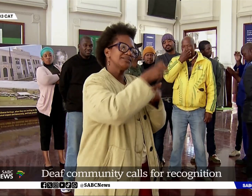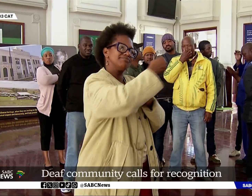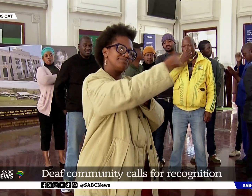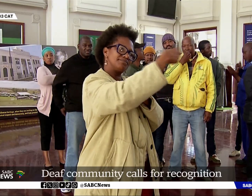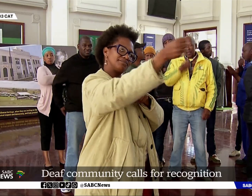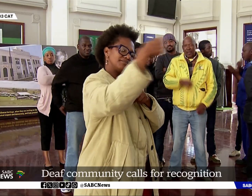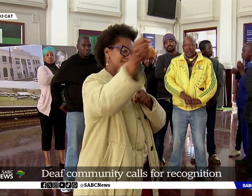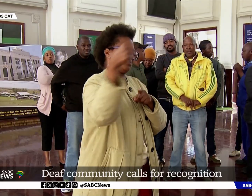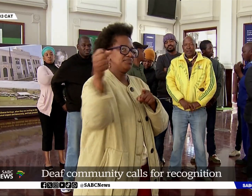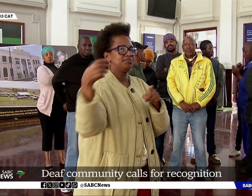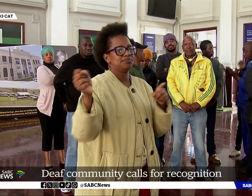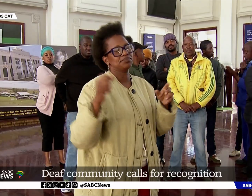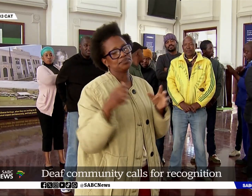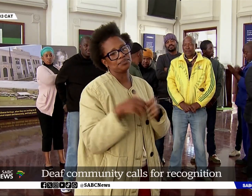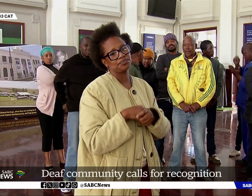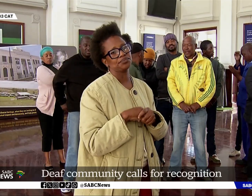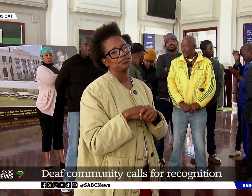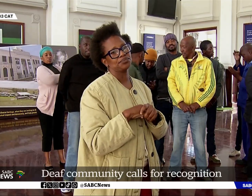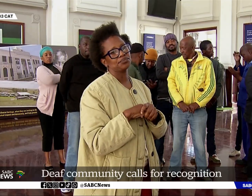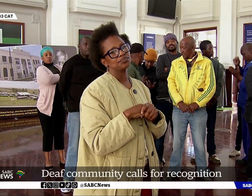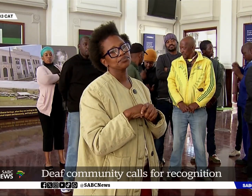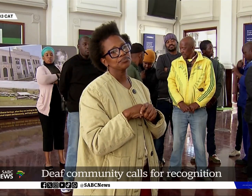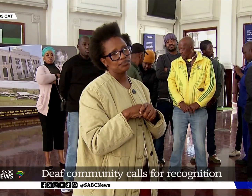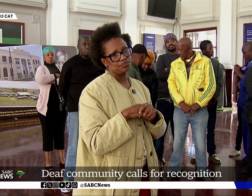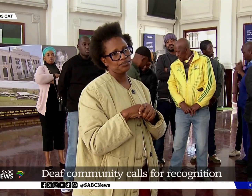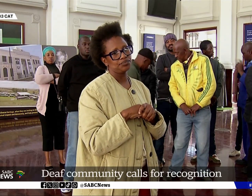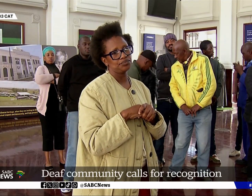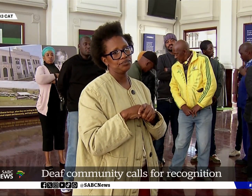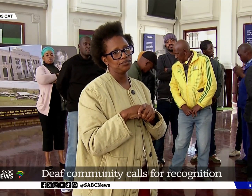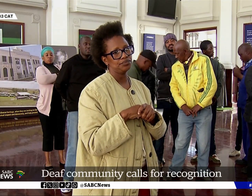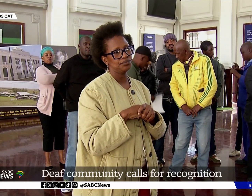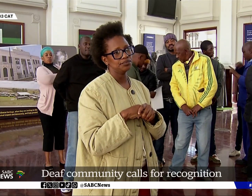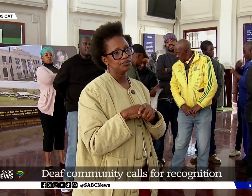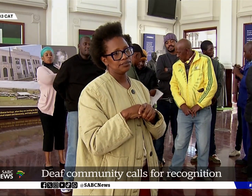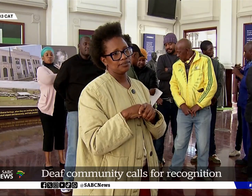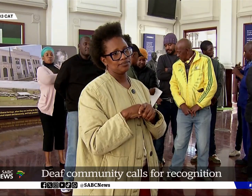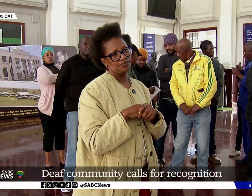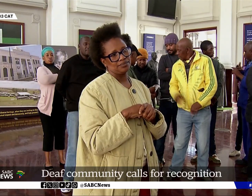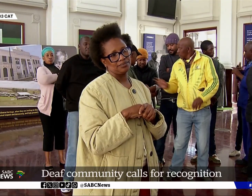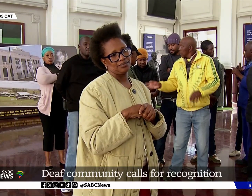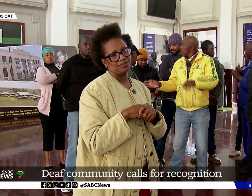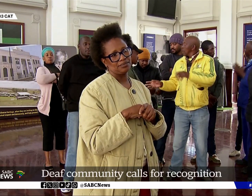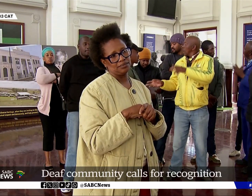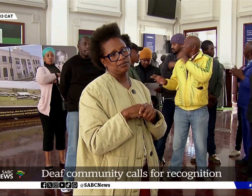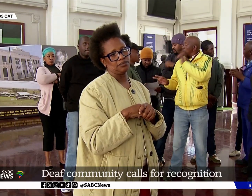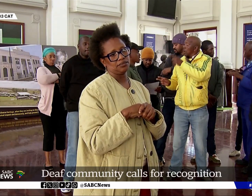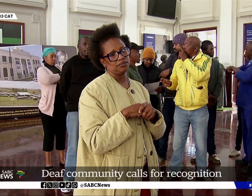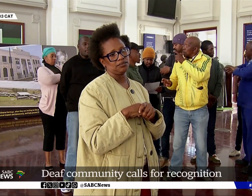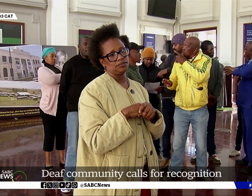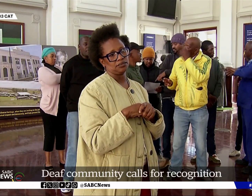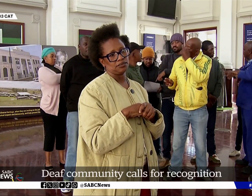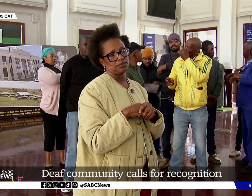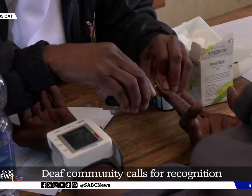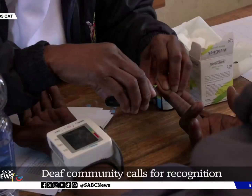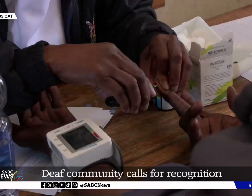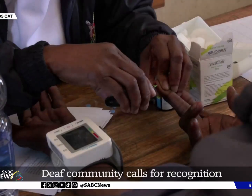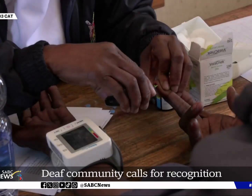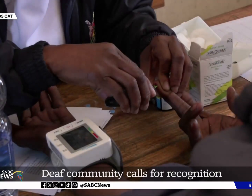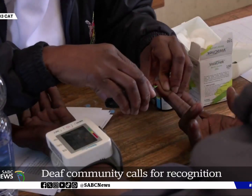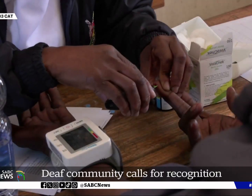interpreting when it comes to the department. The department must employ interpreters in every clinic or hospital. There is little